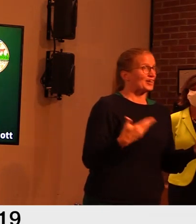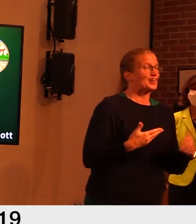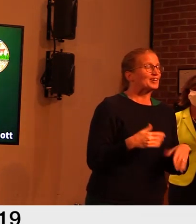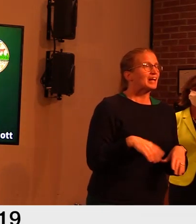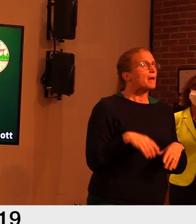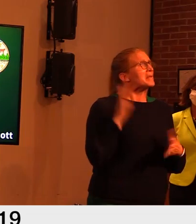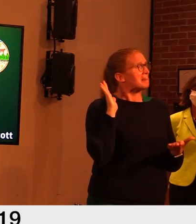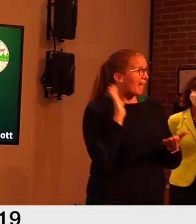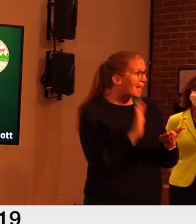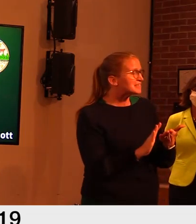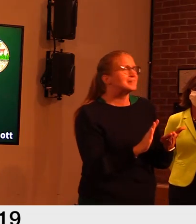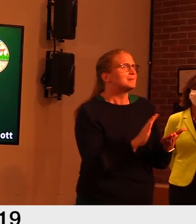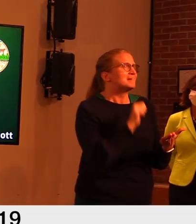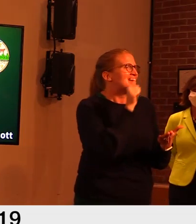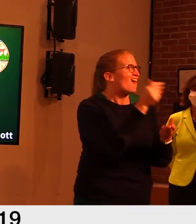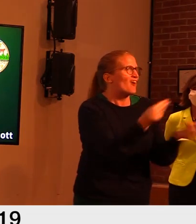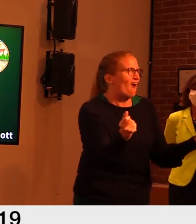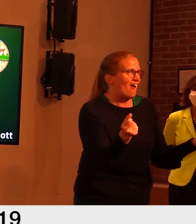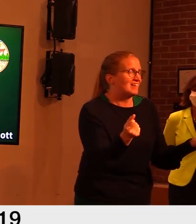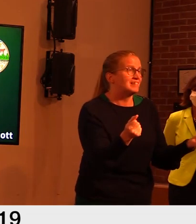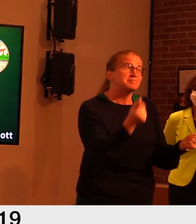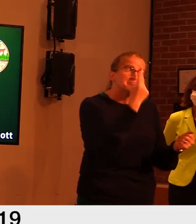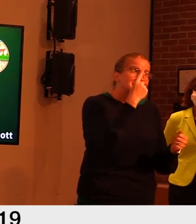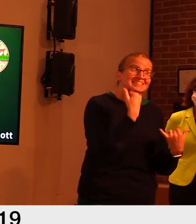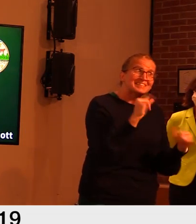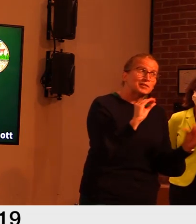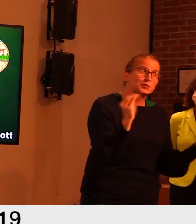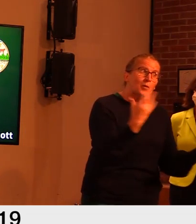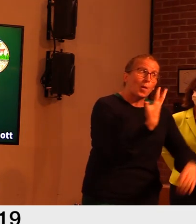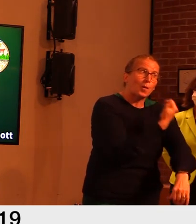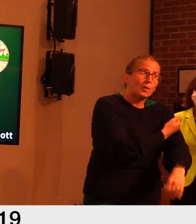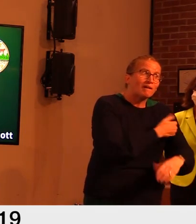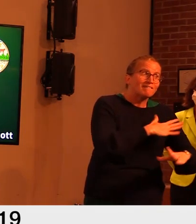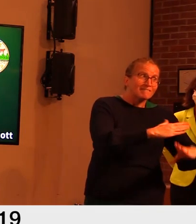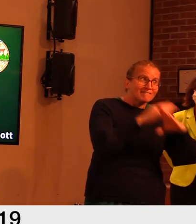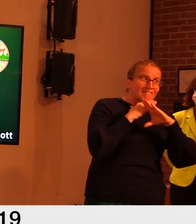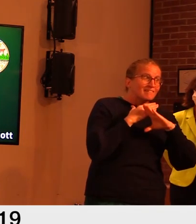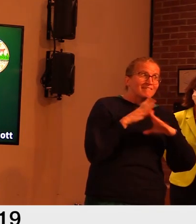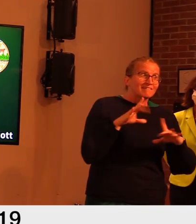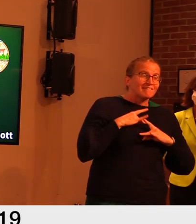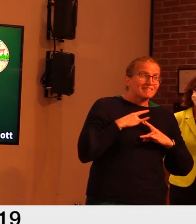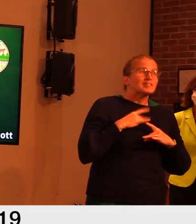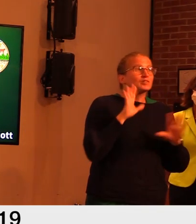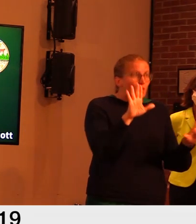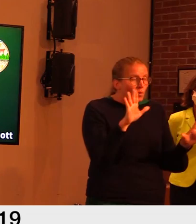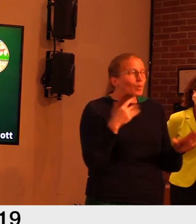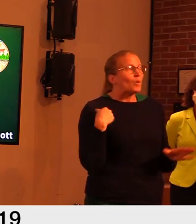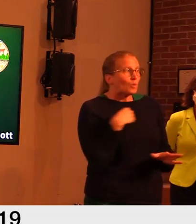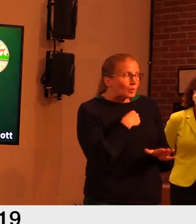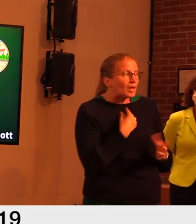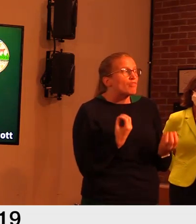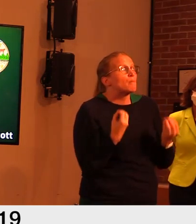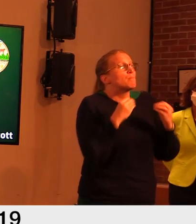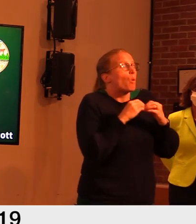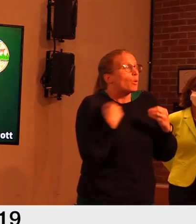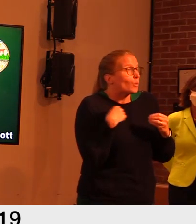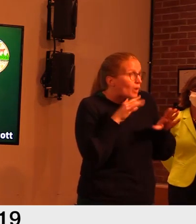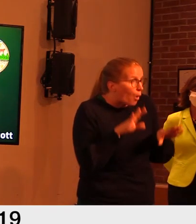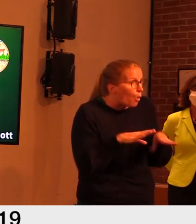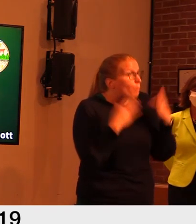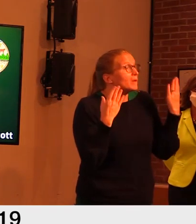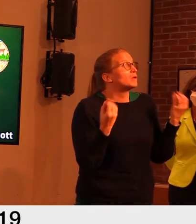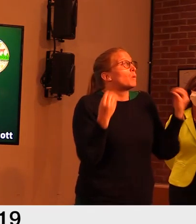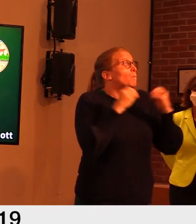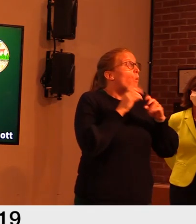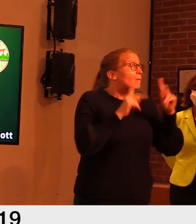want to forewarn everyone, I've been saying for weeks, the more we open up the economy, this virus is still among us. It hasn't